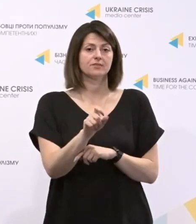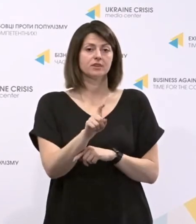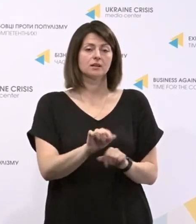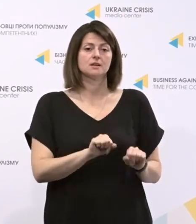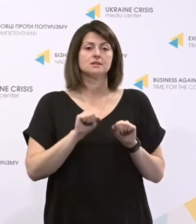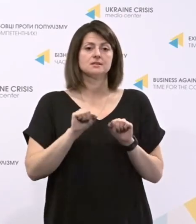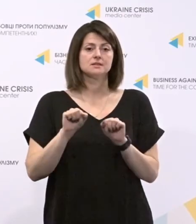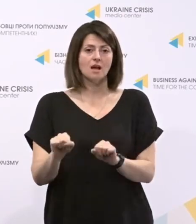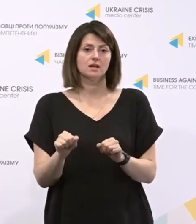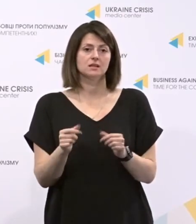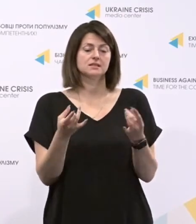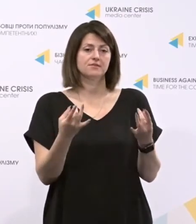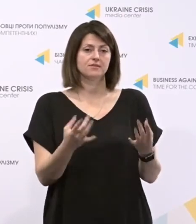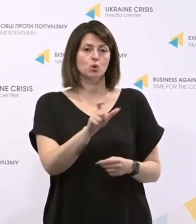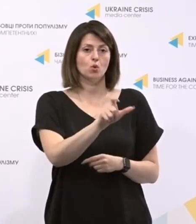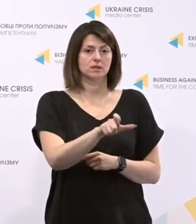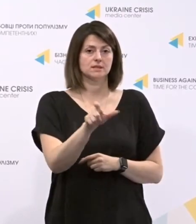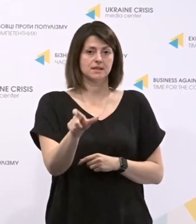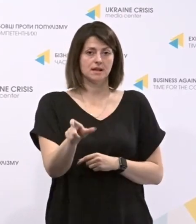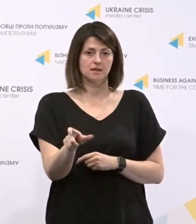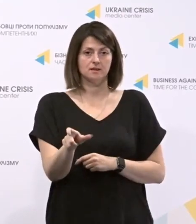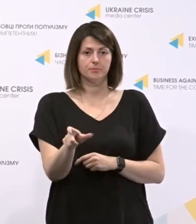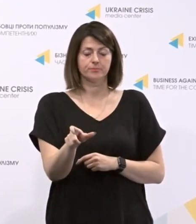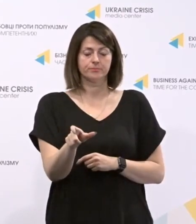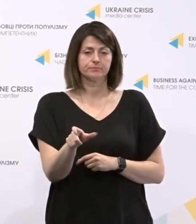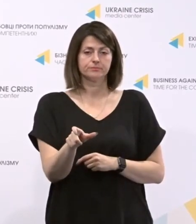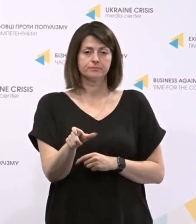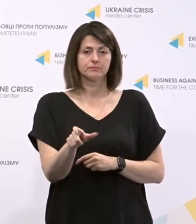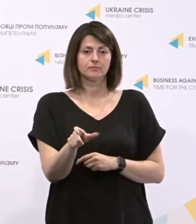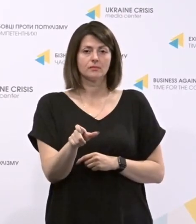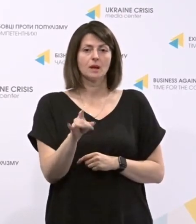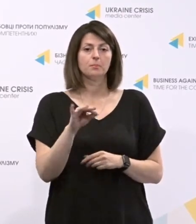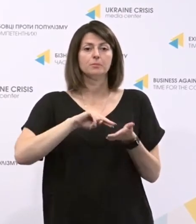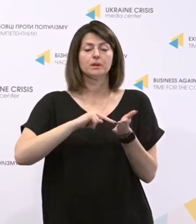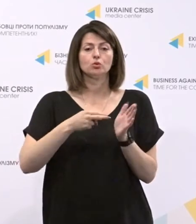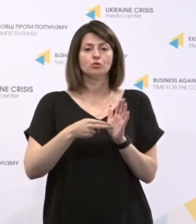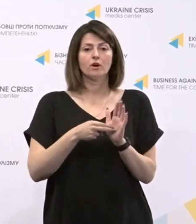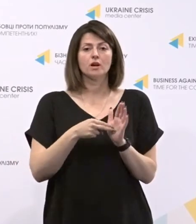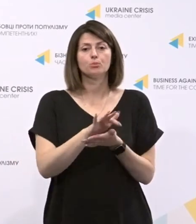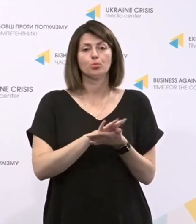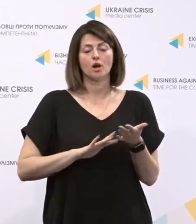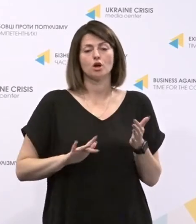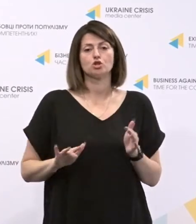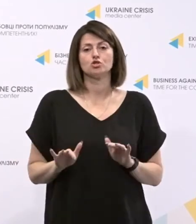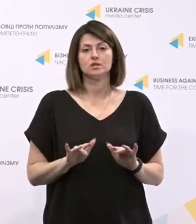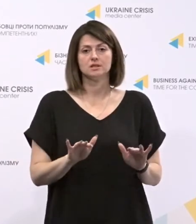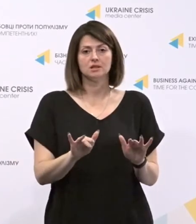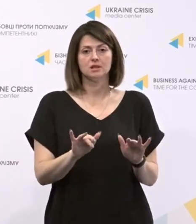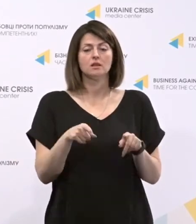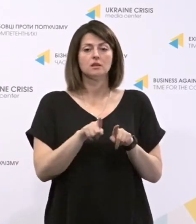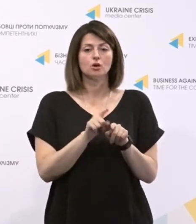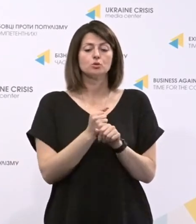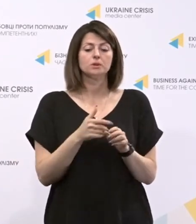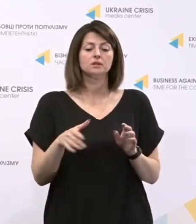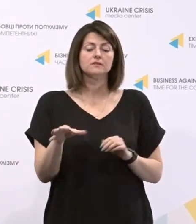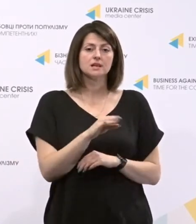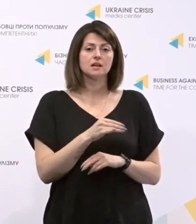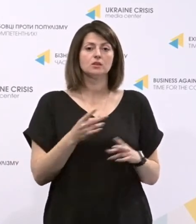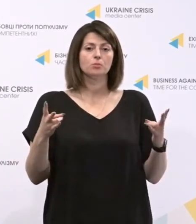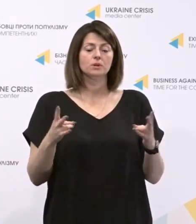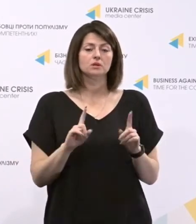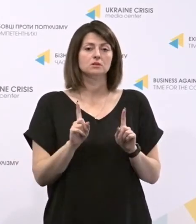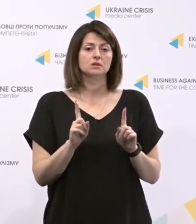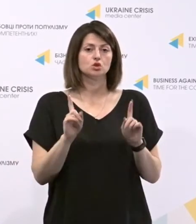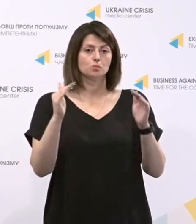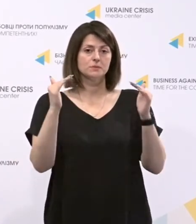action, and to make all efforts to reduce the suffering inflicted upon civilians, minimise damages to